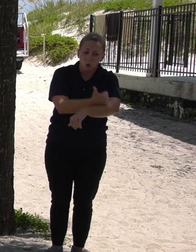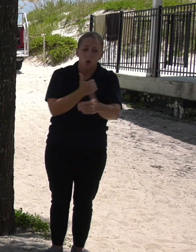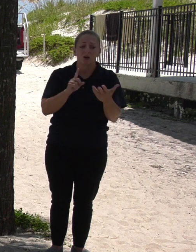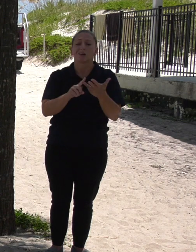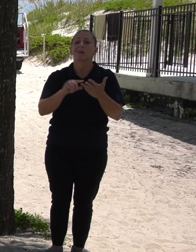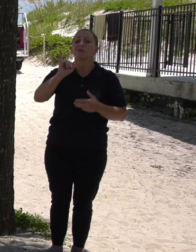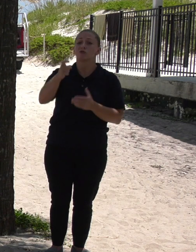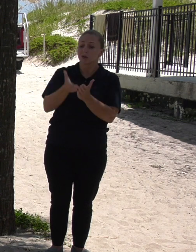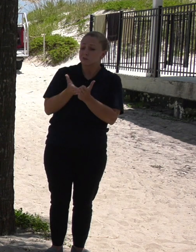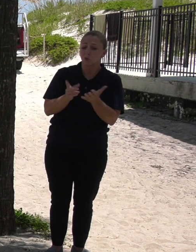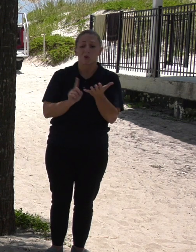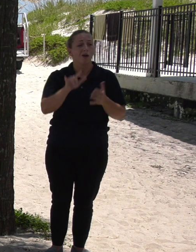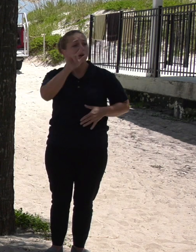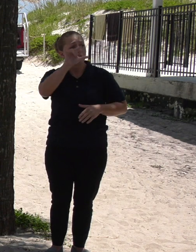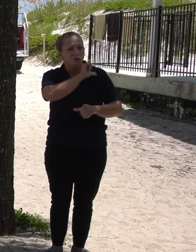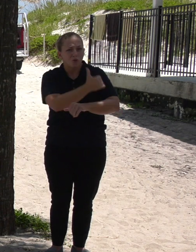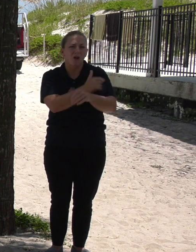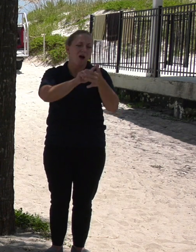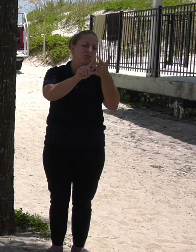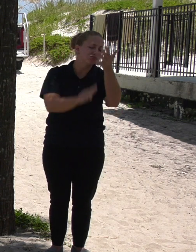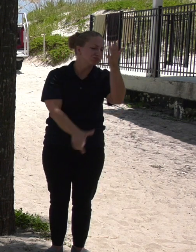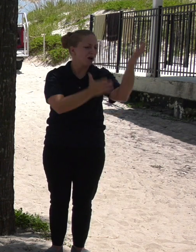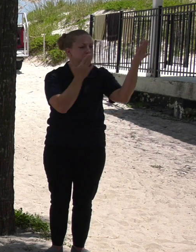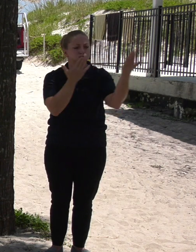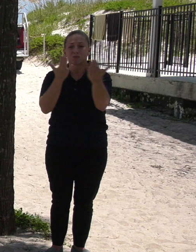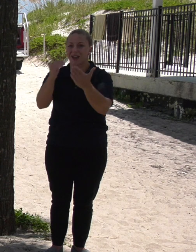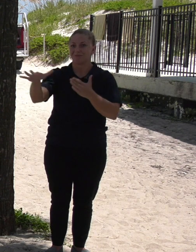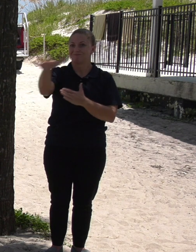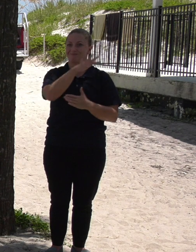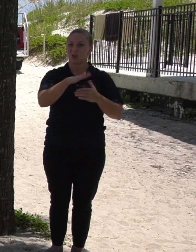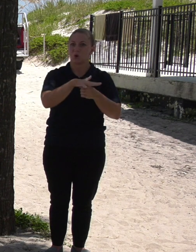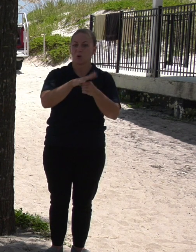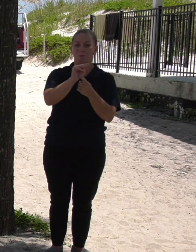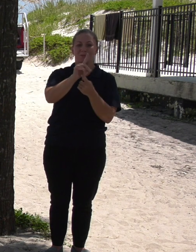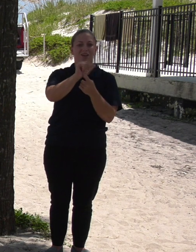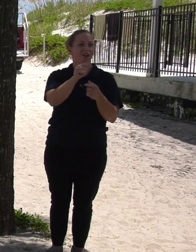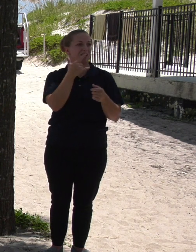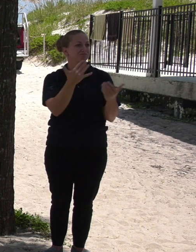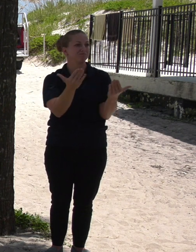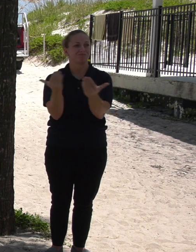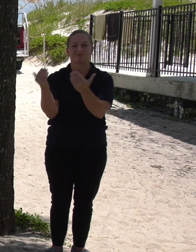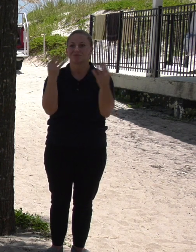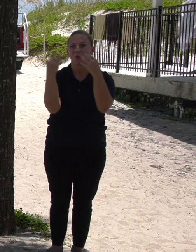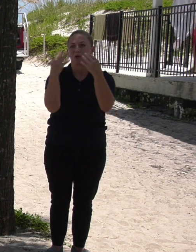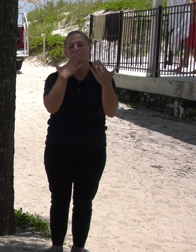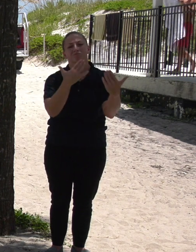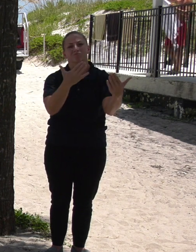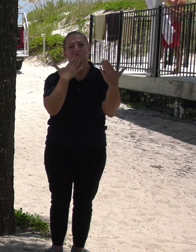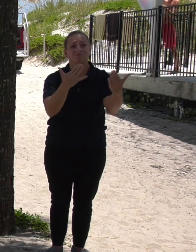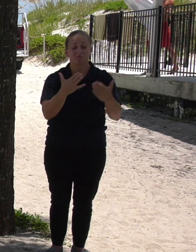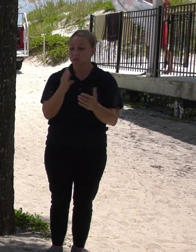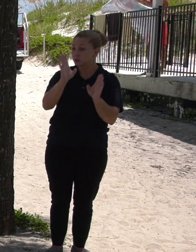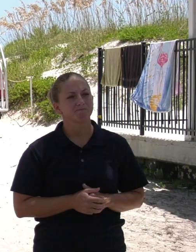Authority. And thanks to all of our local media for covering this update. So let's be prepared. Stay tuned to local media so you know what's happening. With that, I'll bring